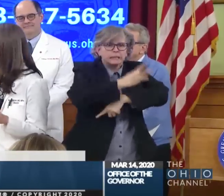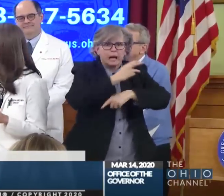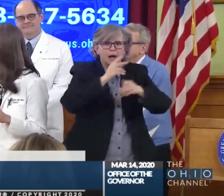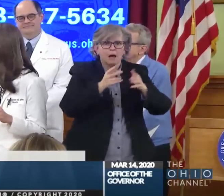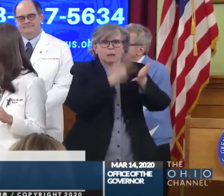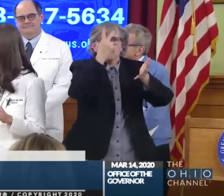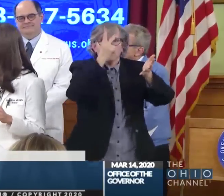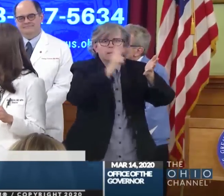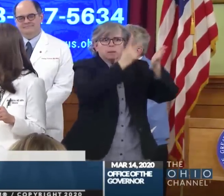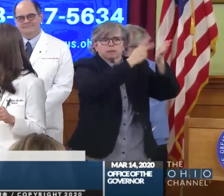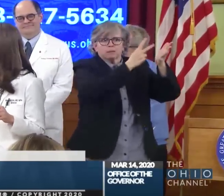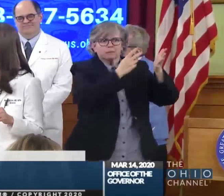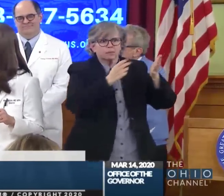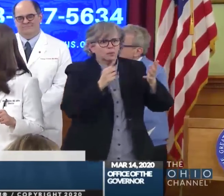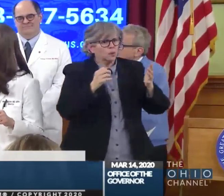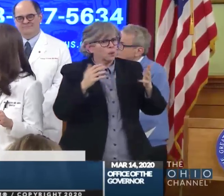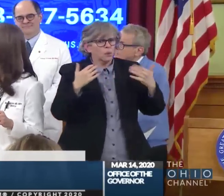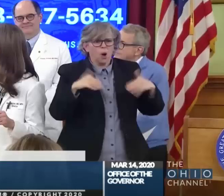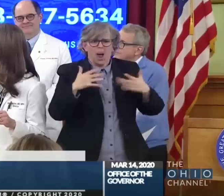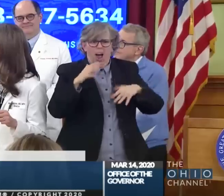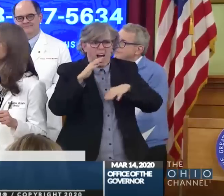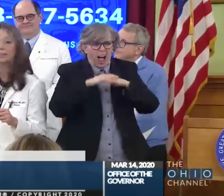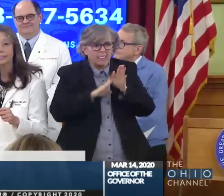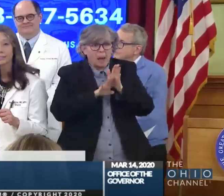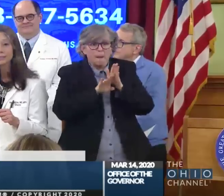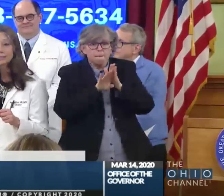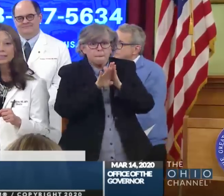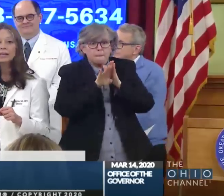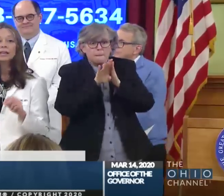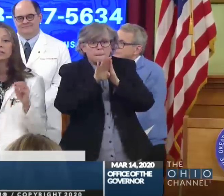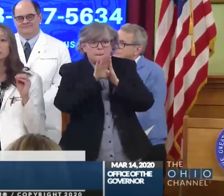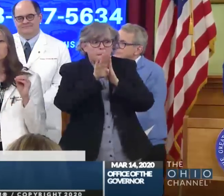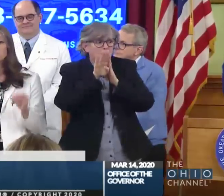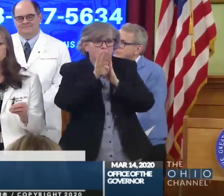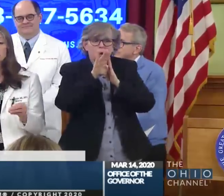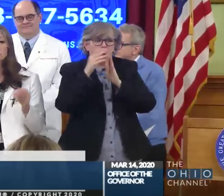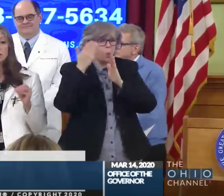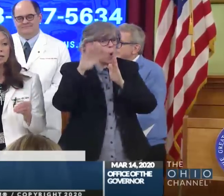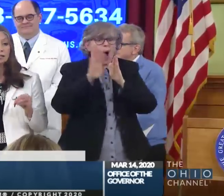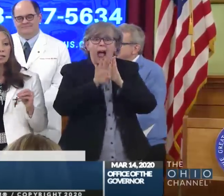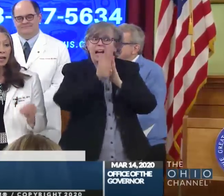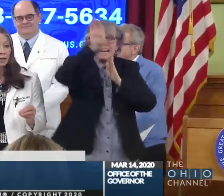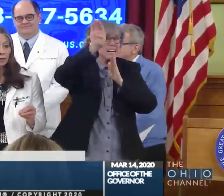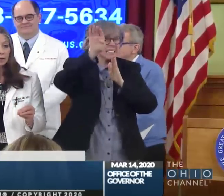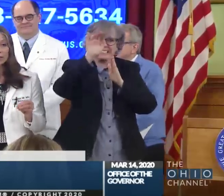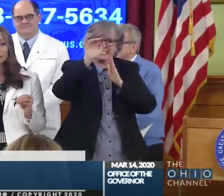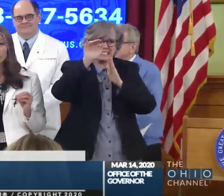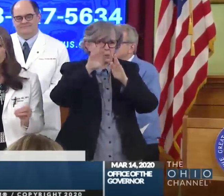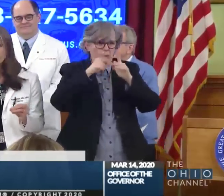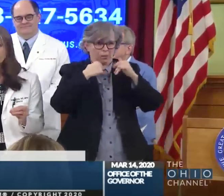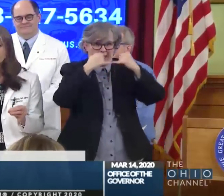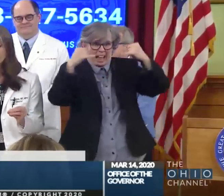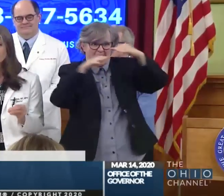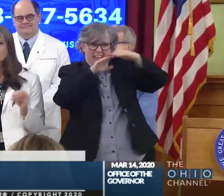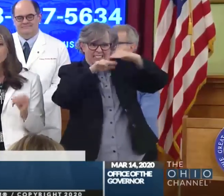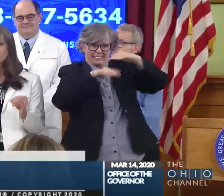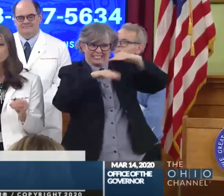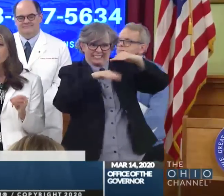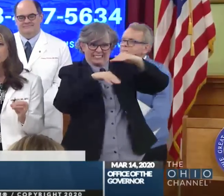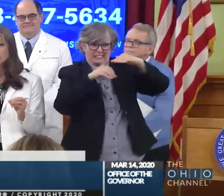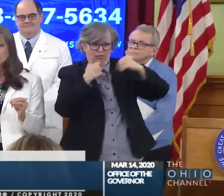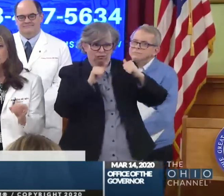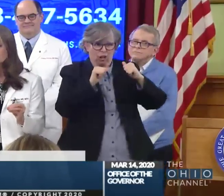And so this slope, we're on that upsurge, and we don't want this. These community mitigation efforts that the governor is taking,